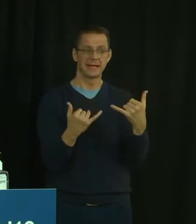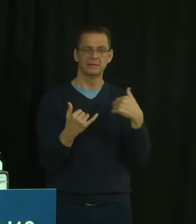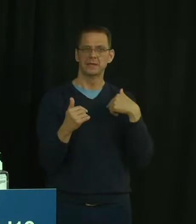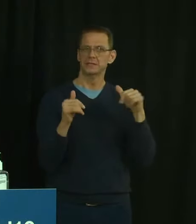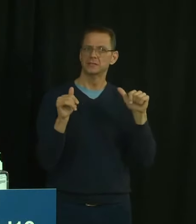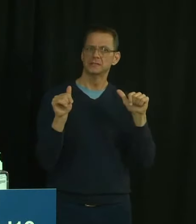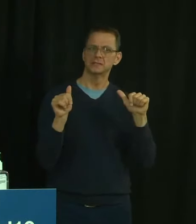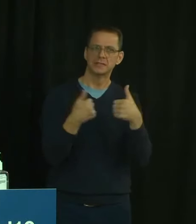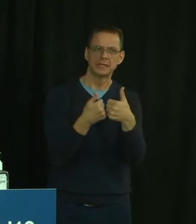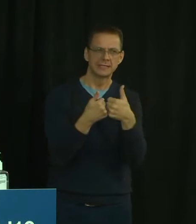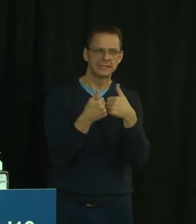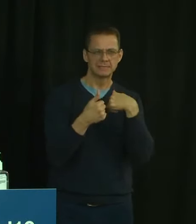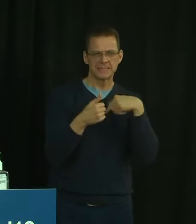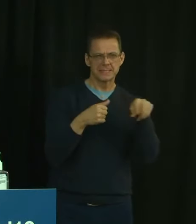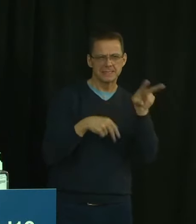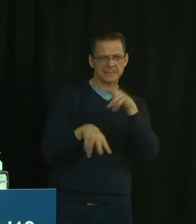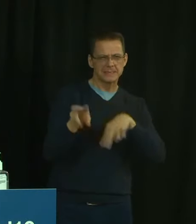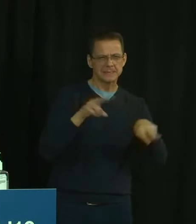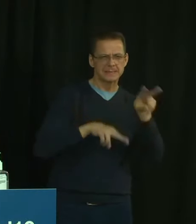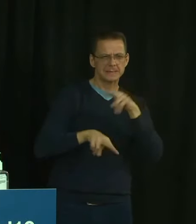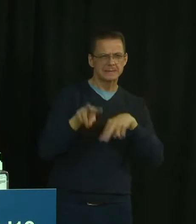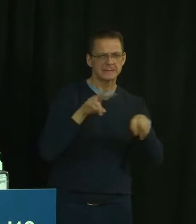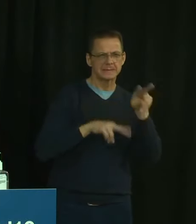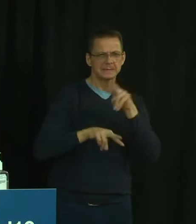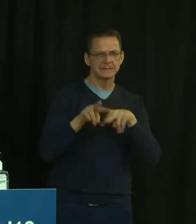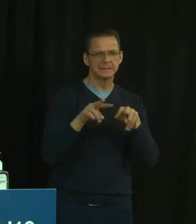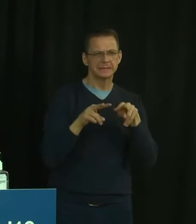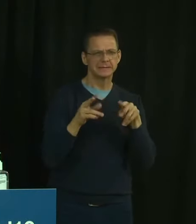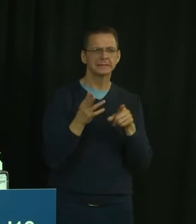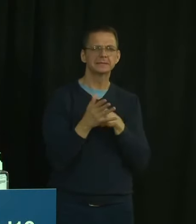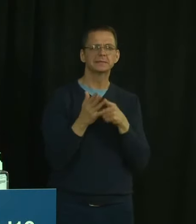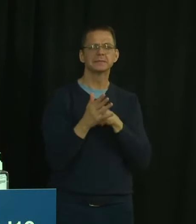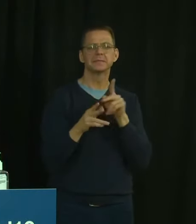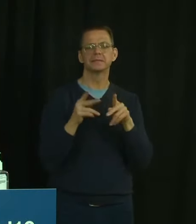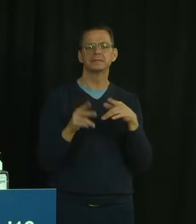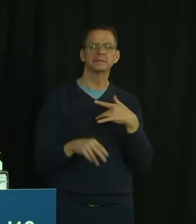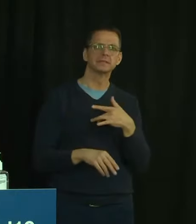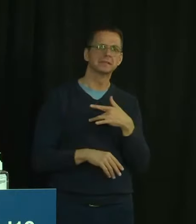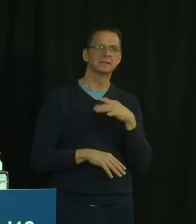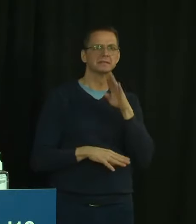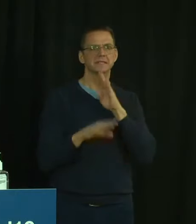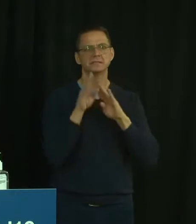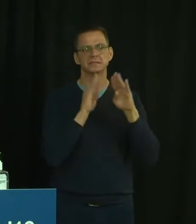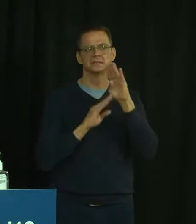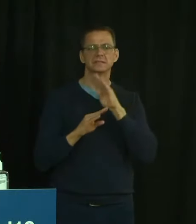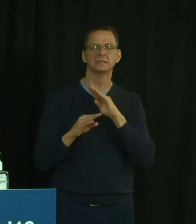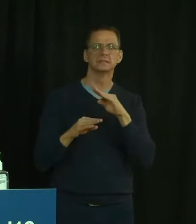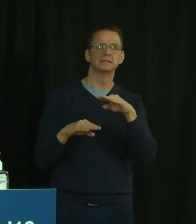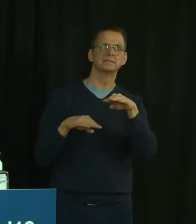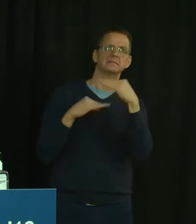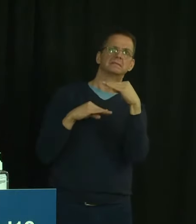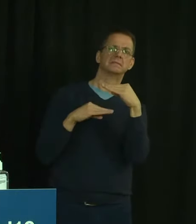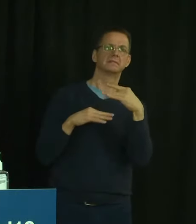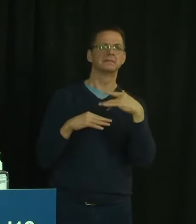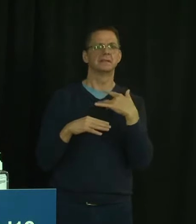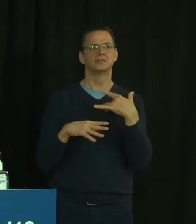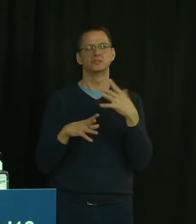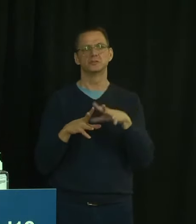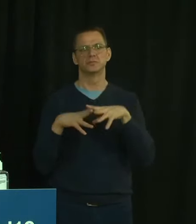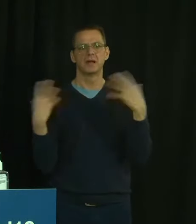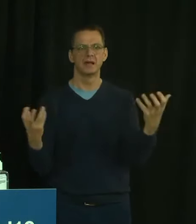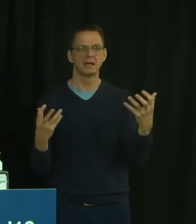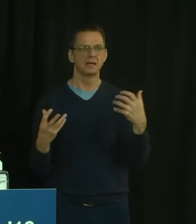who are feeling perhaps frustrated or tired of restrictions are not following the measures